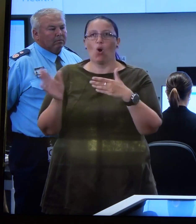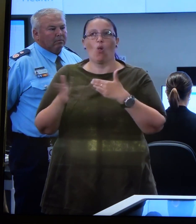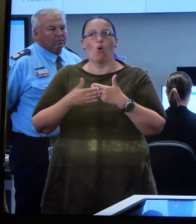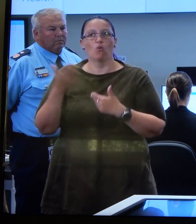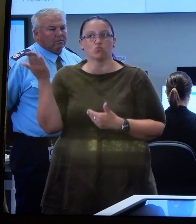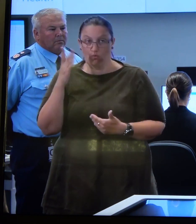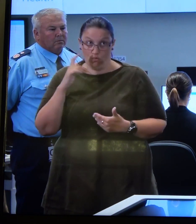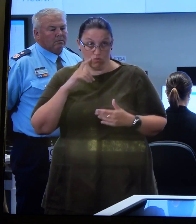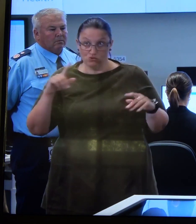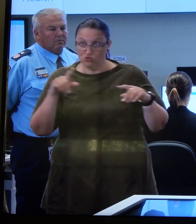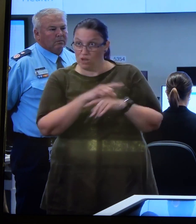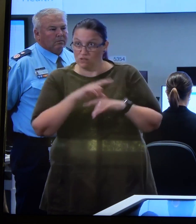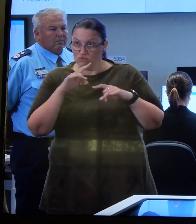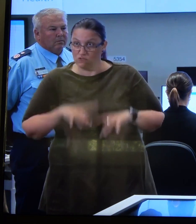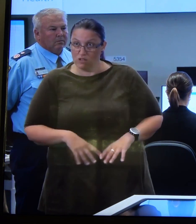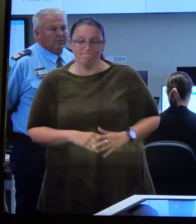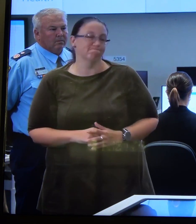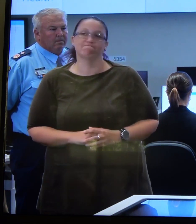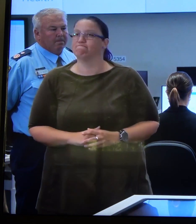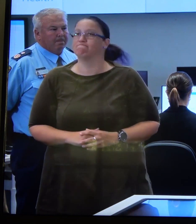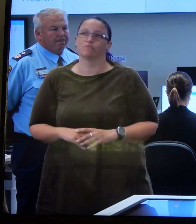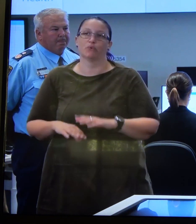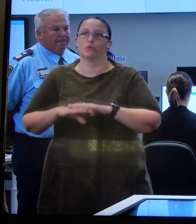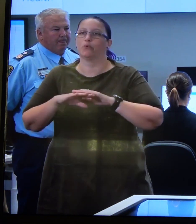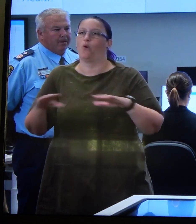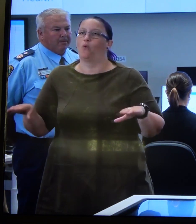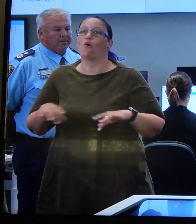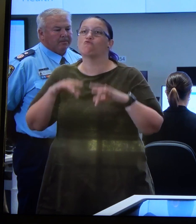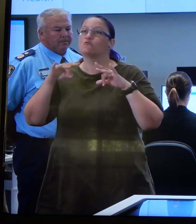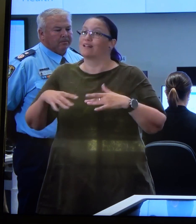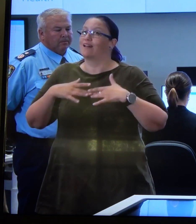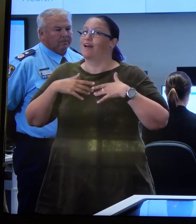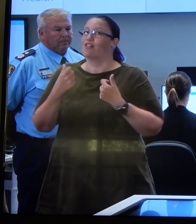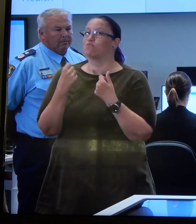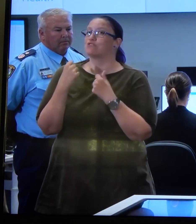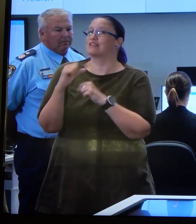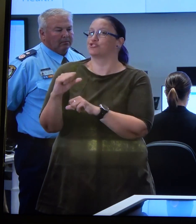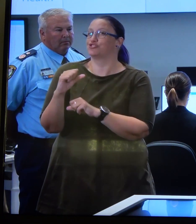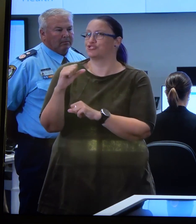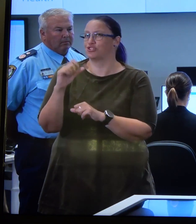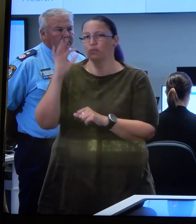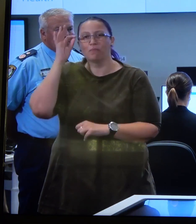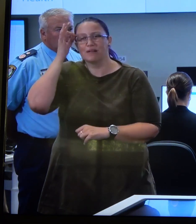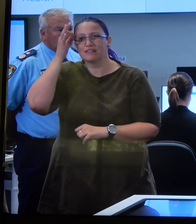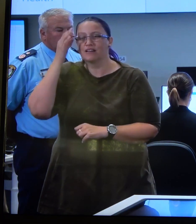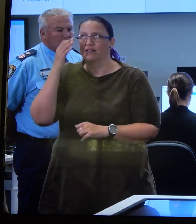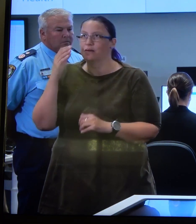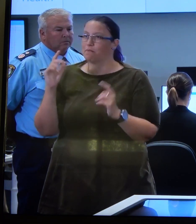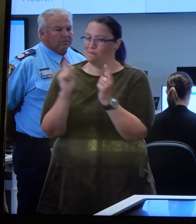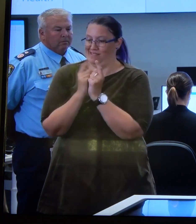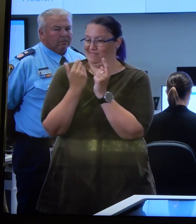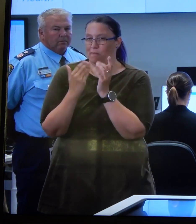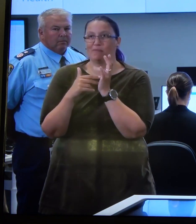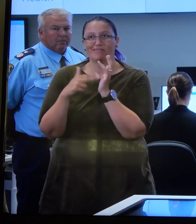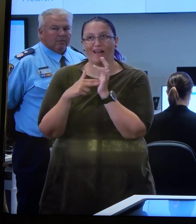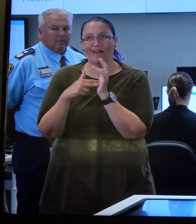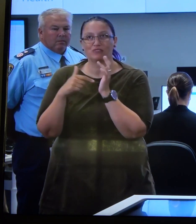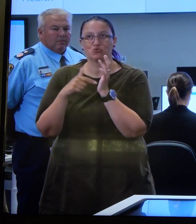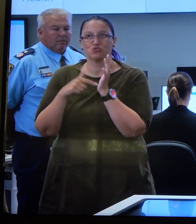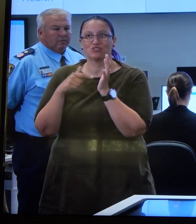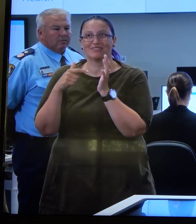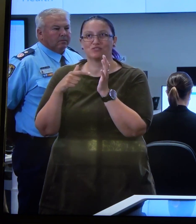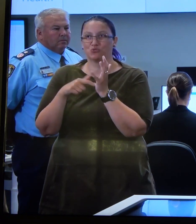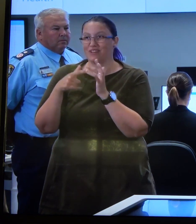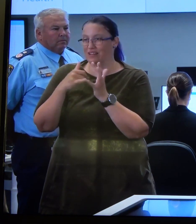Not at all. The Australian Health Protection Principal Committee met on Monday and Tuesday to consider all of the evidence. At